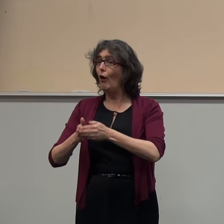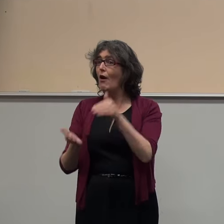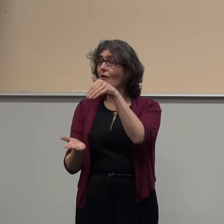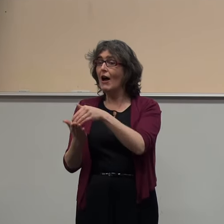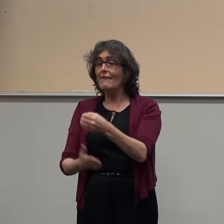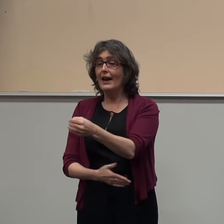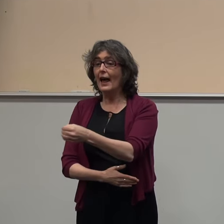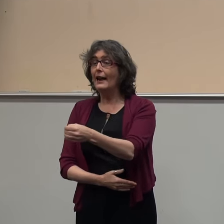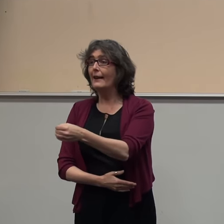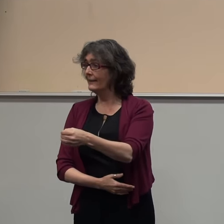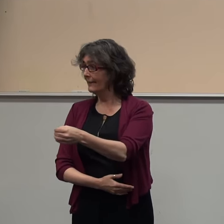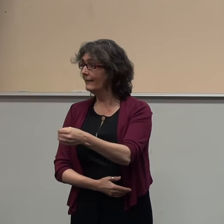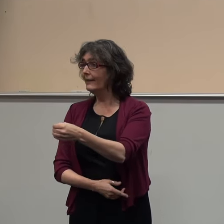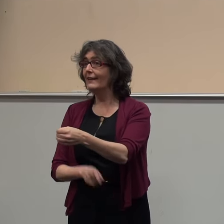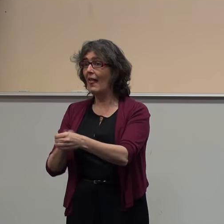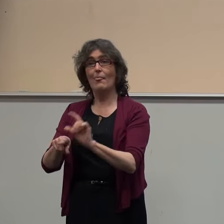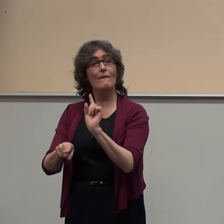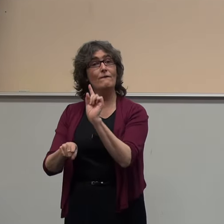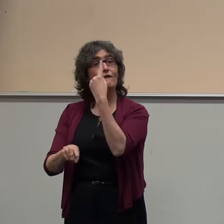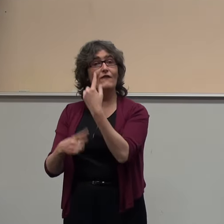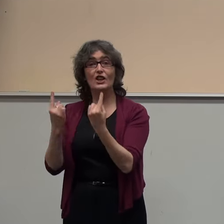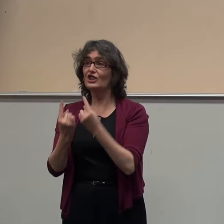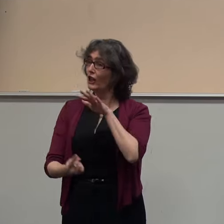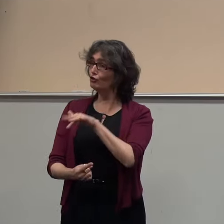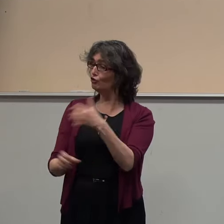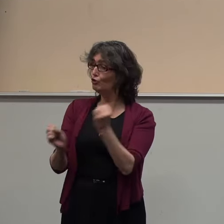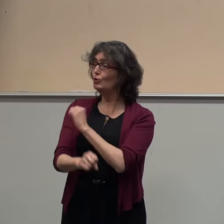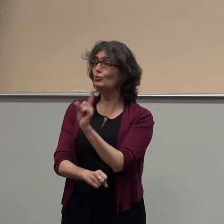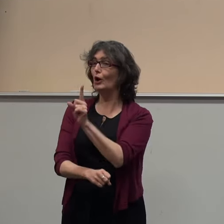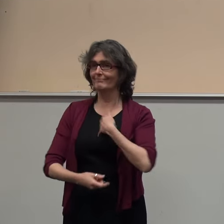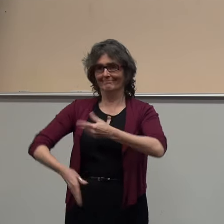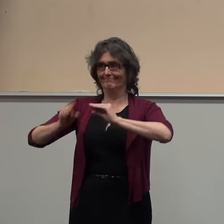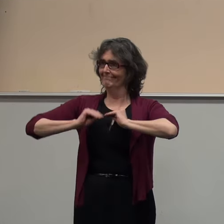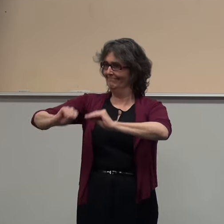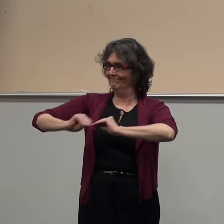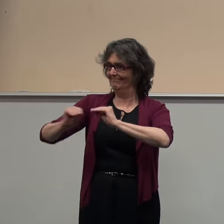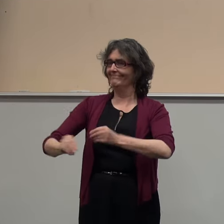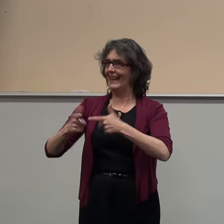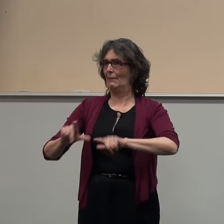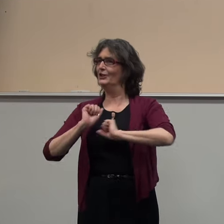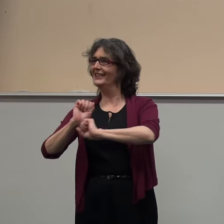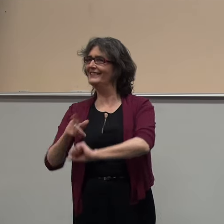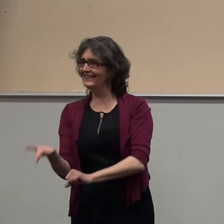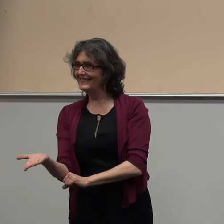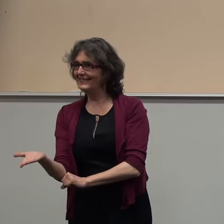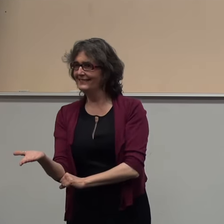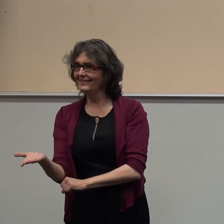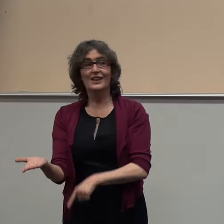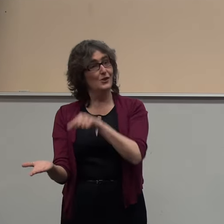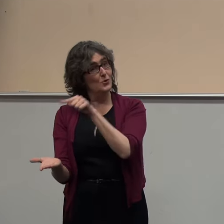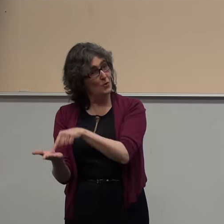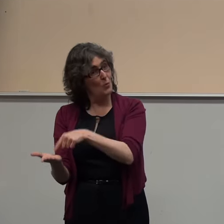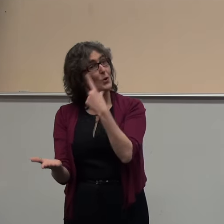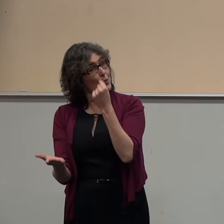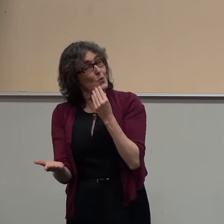everyone how to use his language. That's deaf experience. So I would be happy to take bits of ideas from